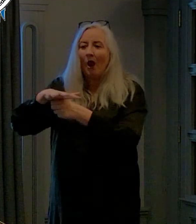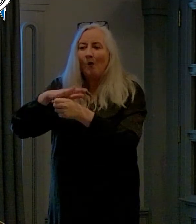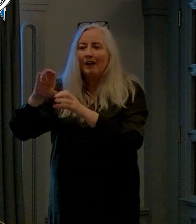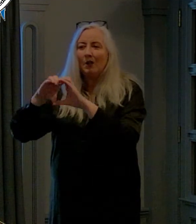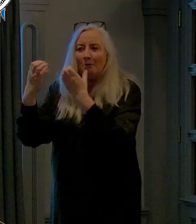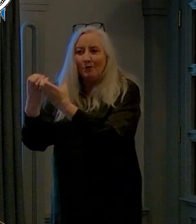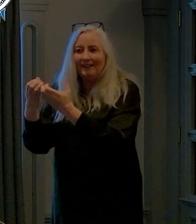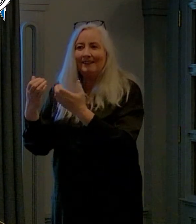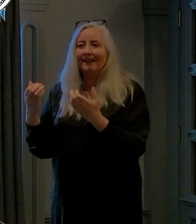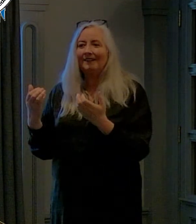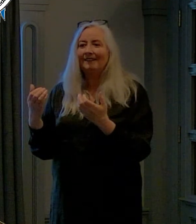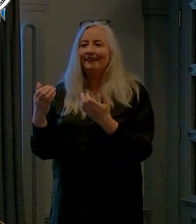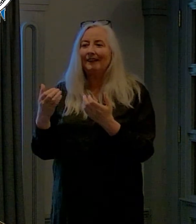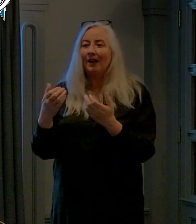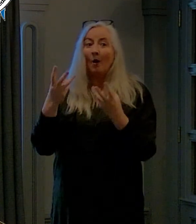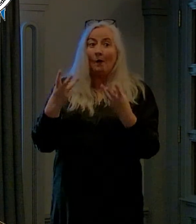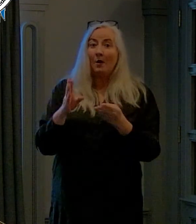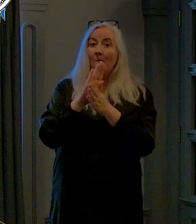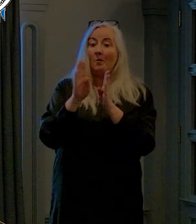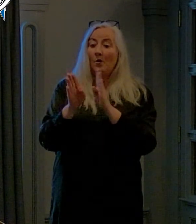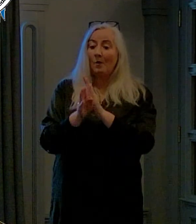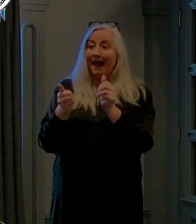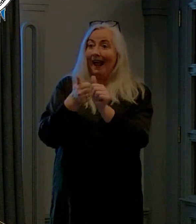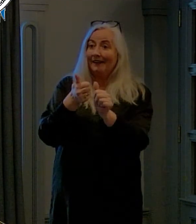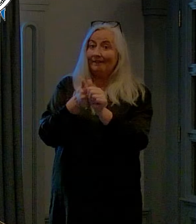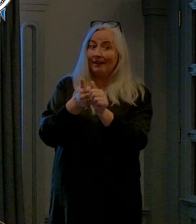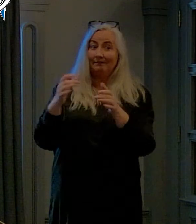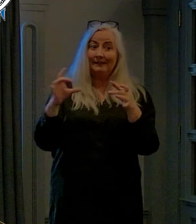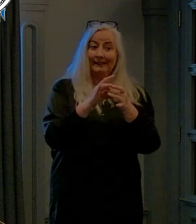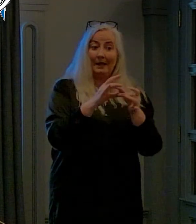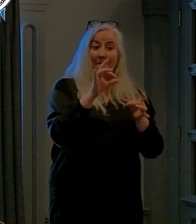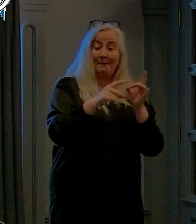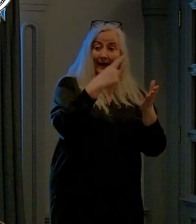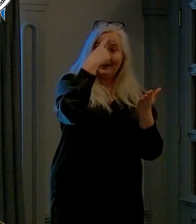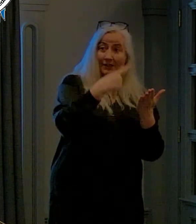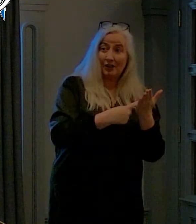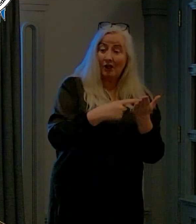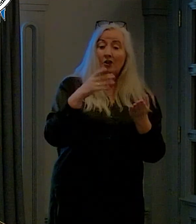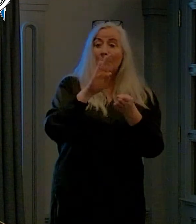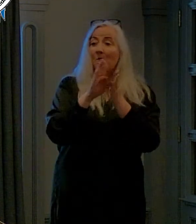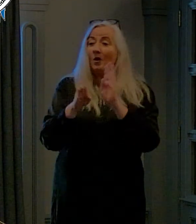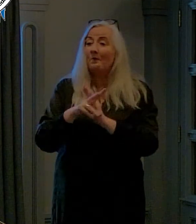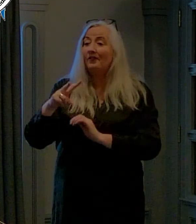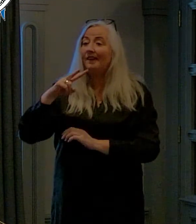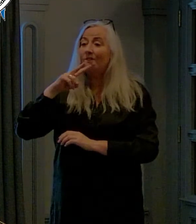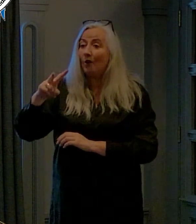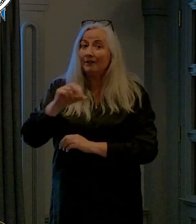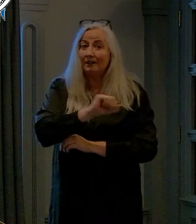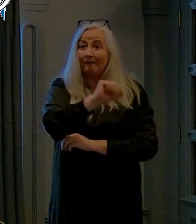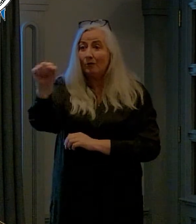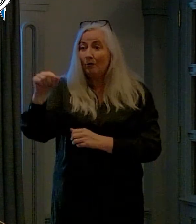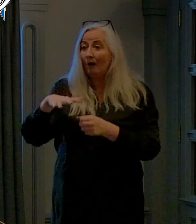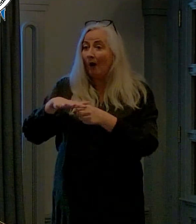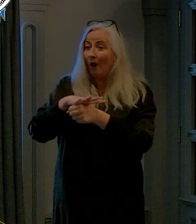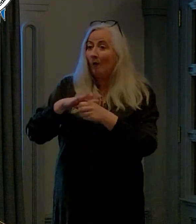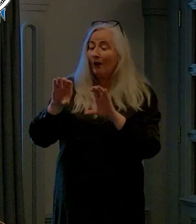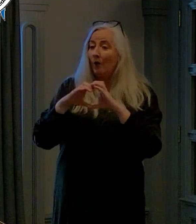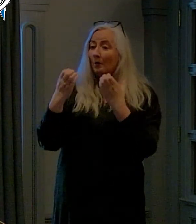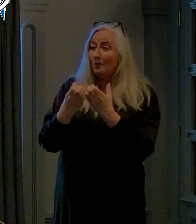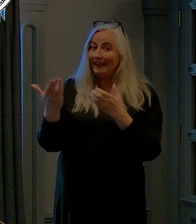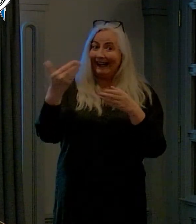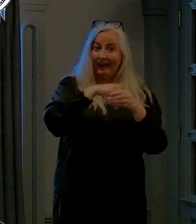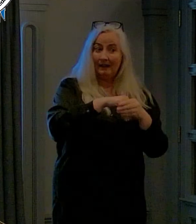helping be an advocate for the decision making, bringing the voice of the community onto those